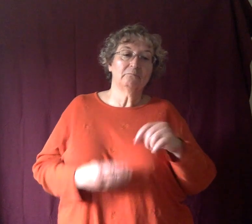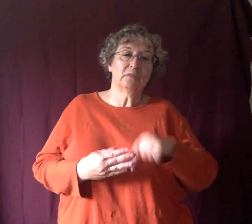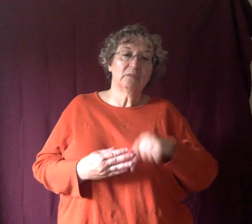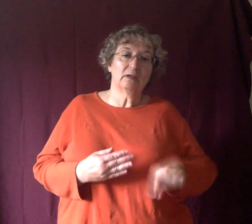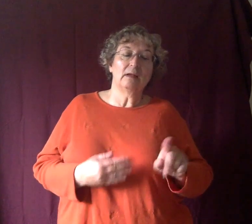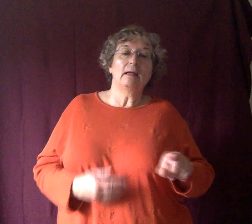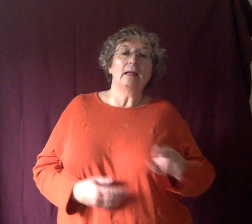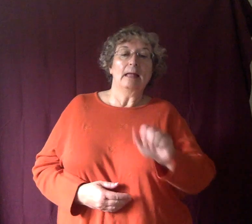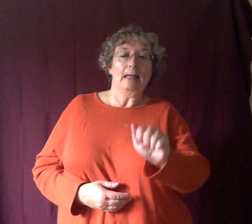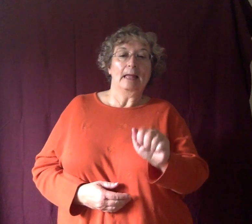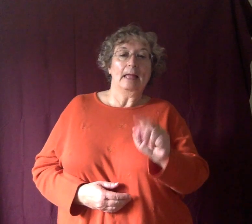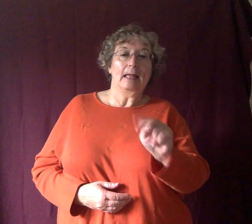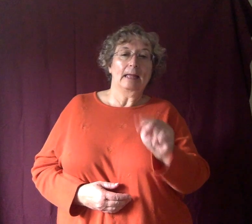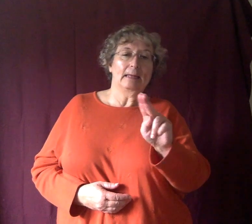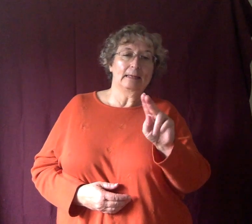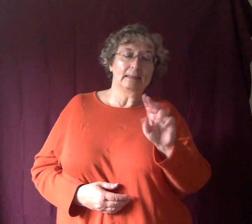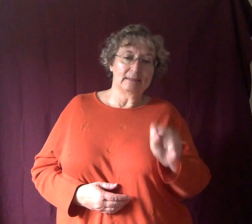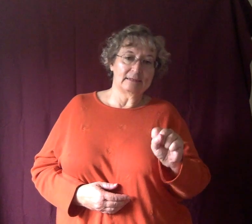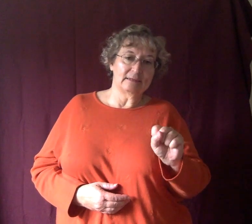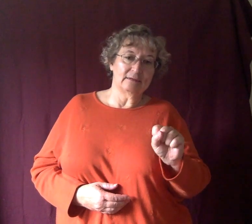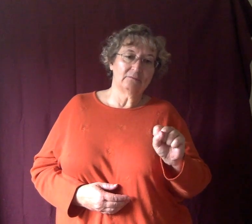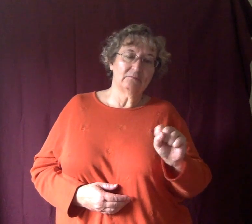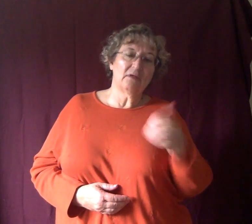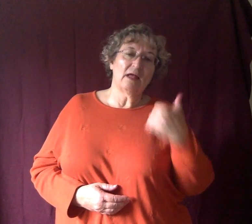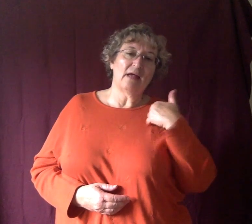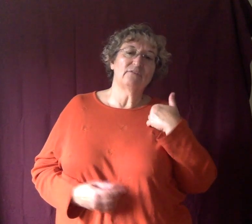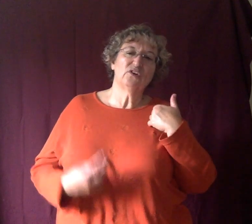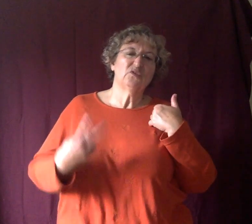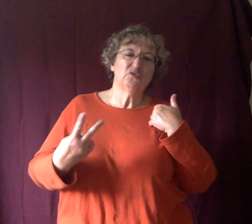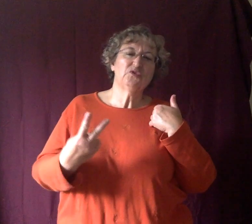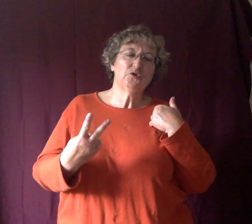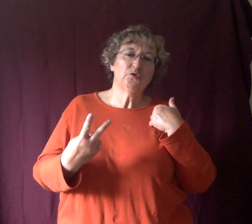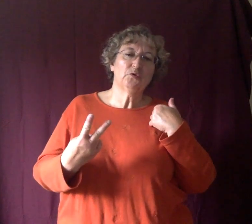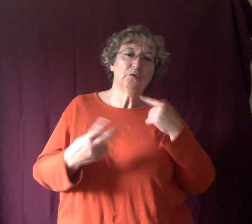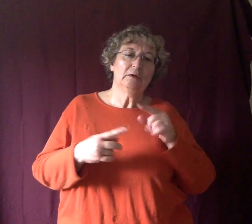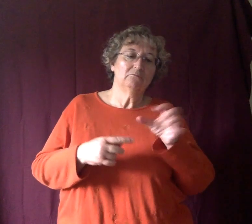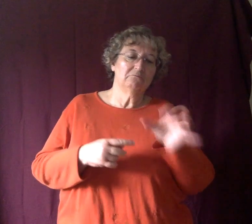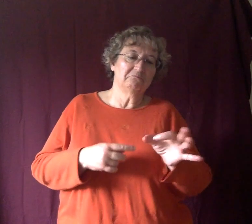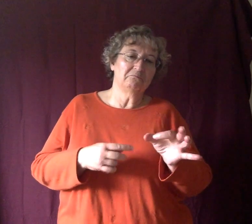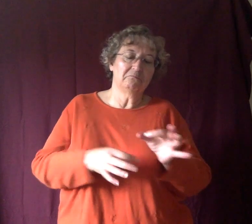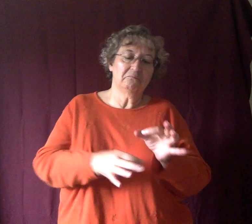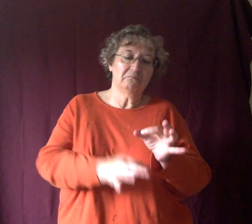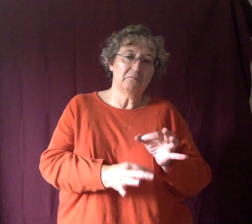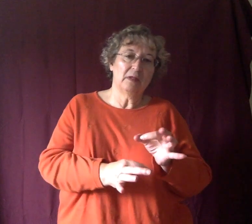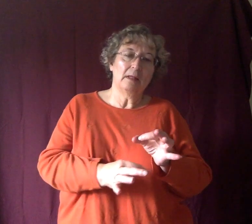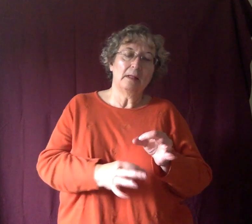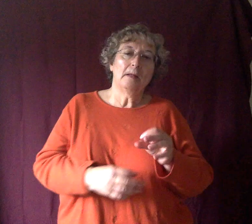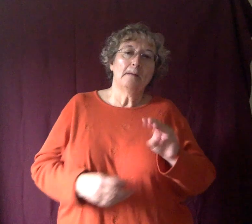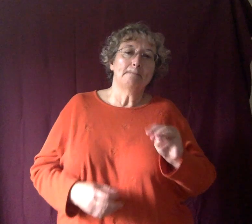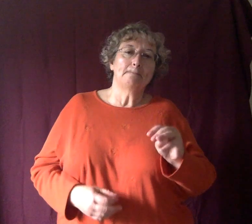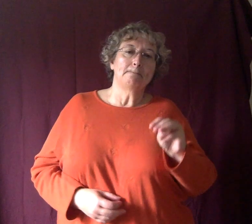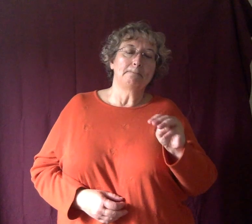as the anus. The anus actually consists of two rings of muscle, an internal anal sphincter and an external anal